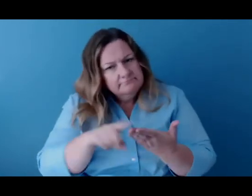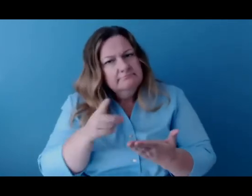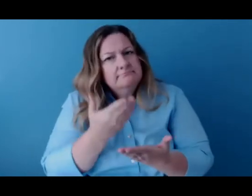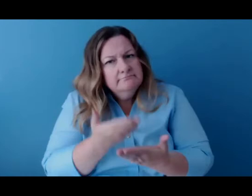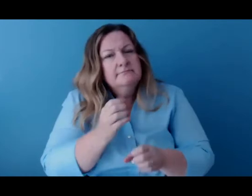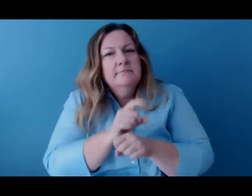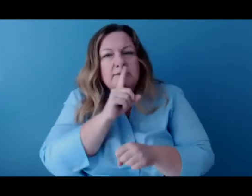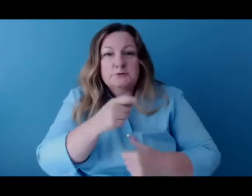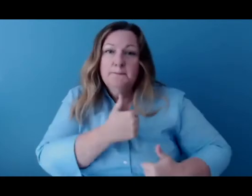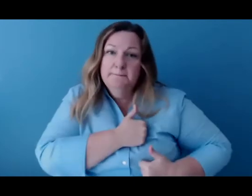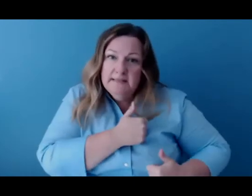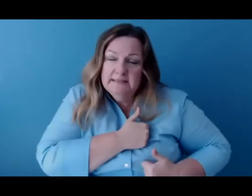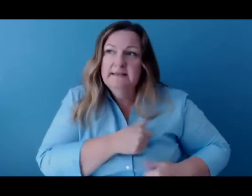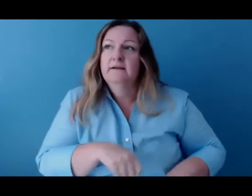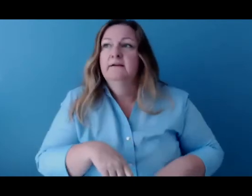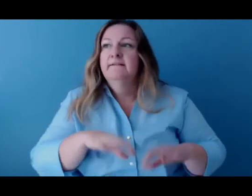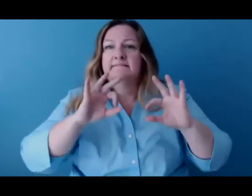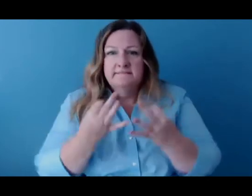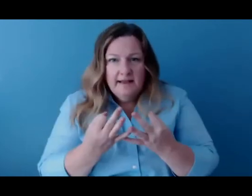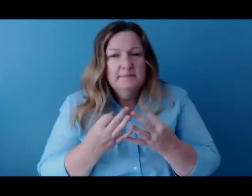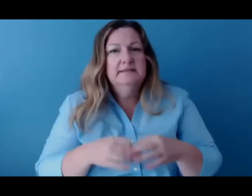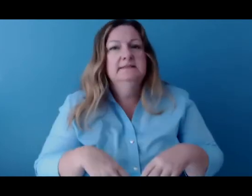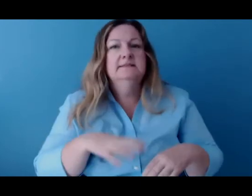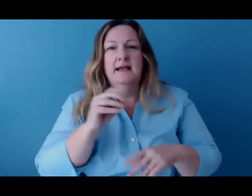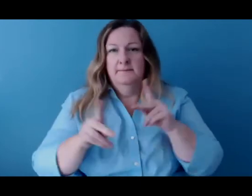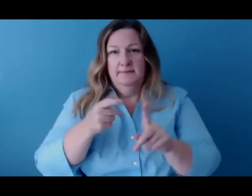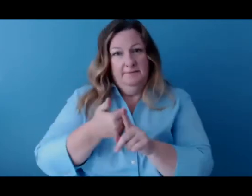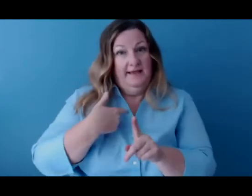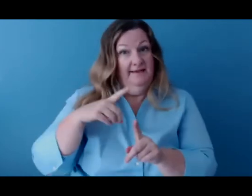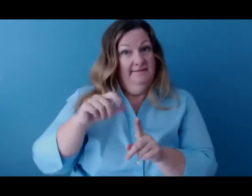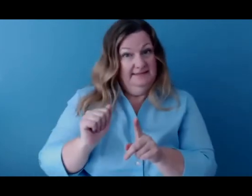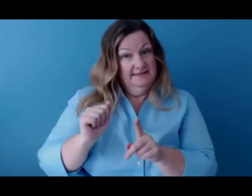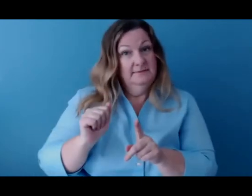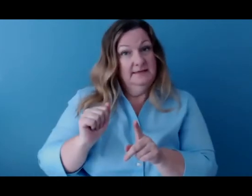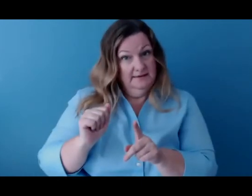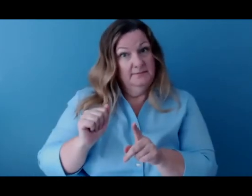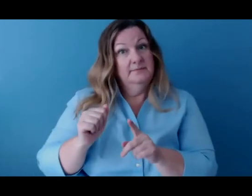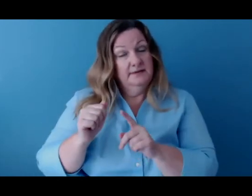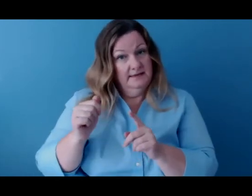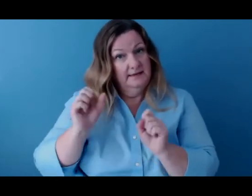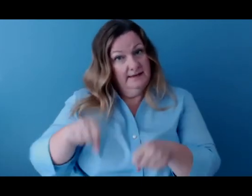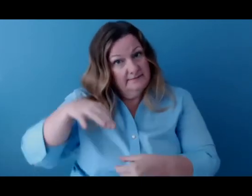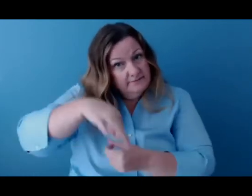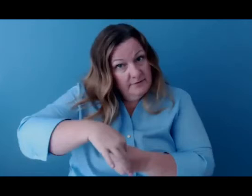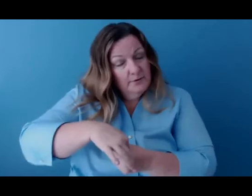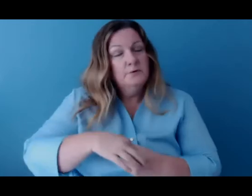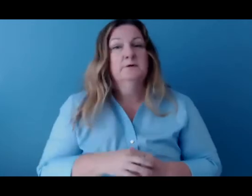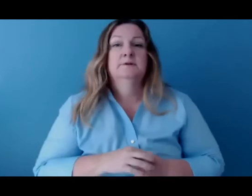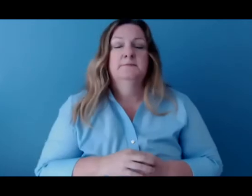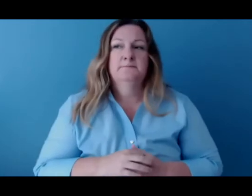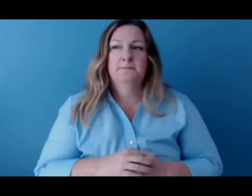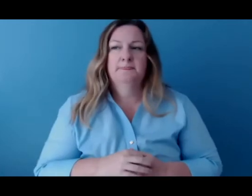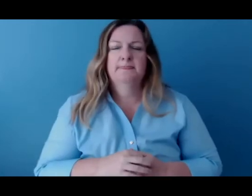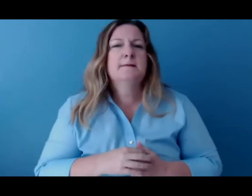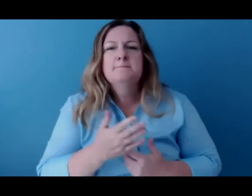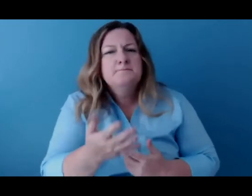overseas military families and also people with disabilities within the Utah County can vote. So maybe talk a